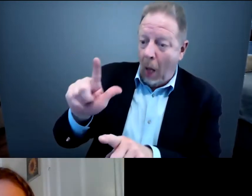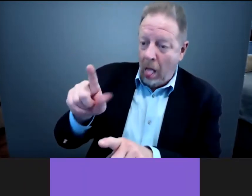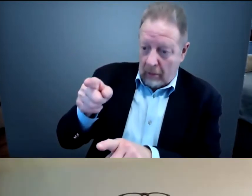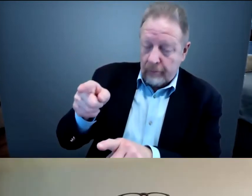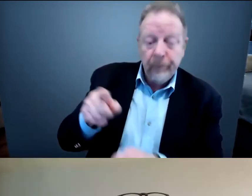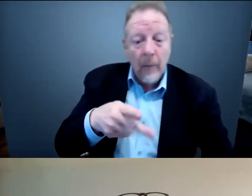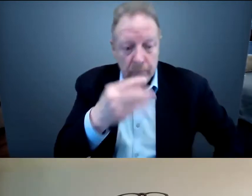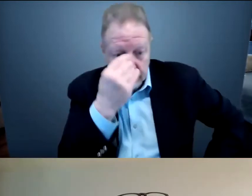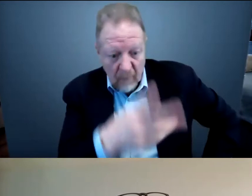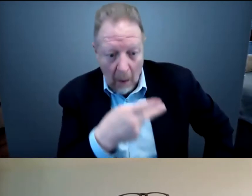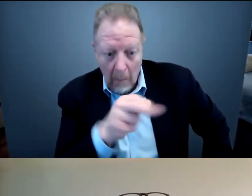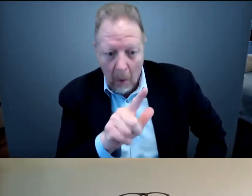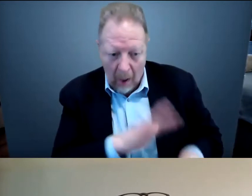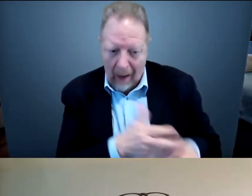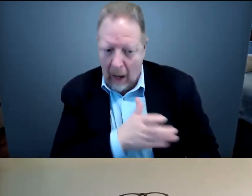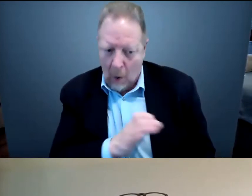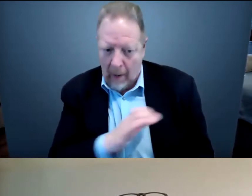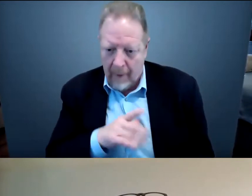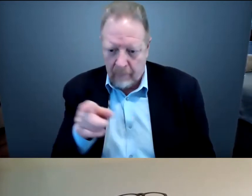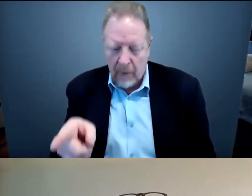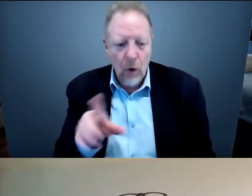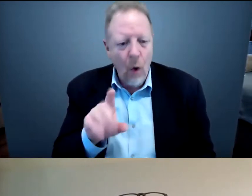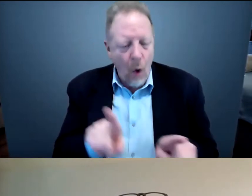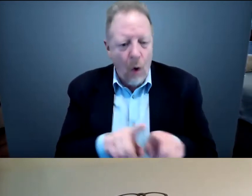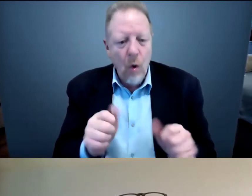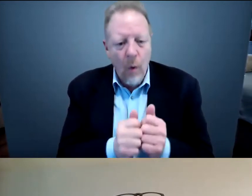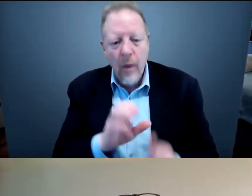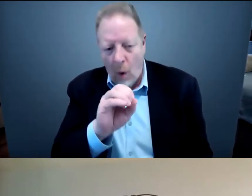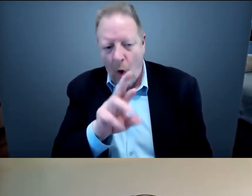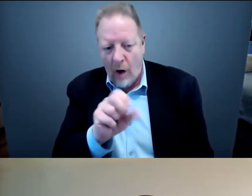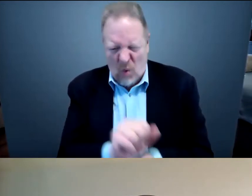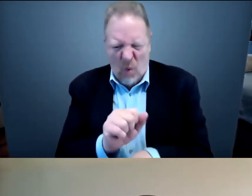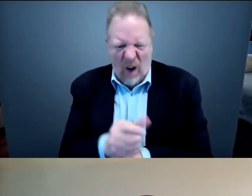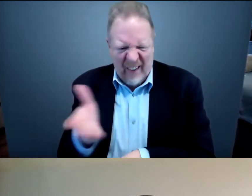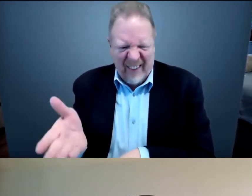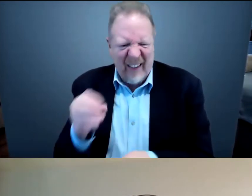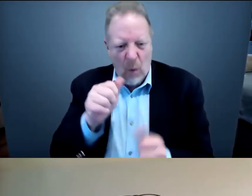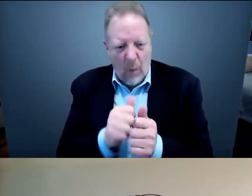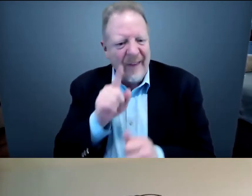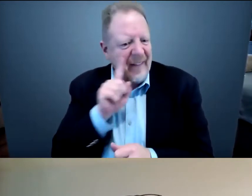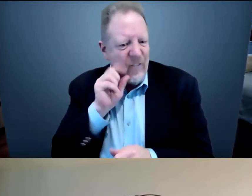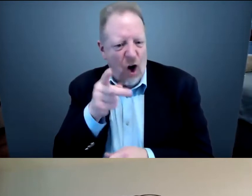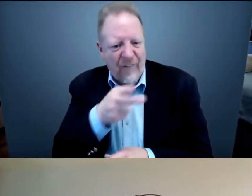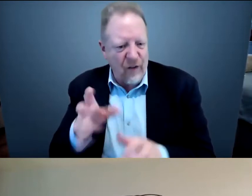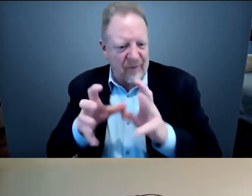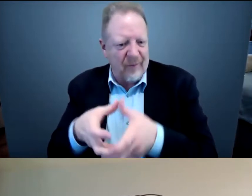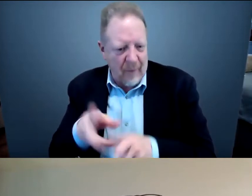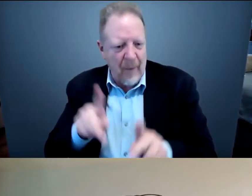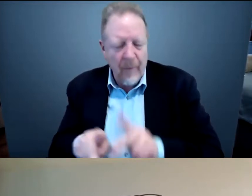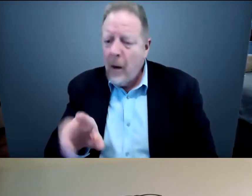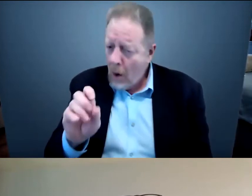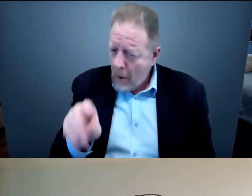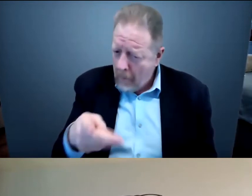our committee, is also with the Office of Rehabilitation Services in the Deaf and Hard of Hearing Department. Is that something